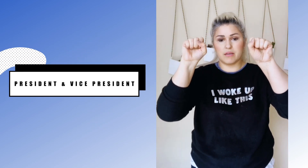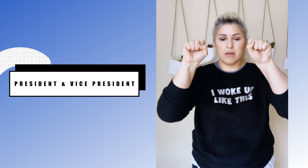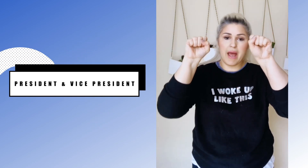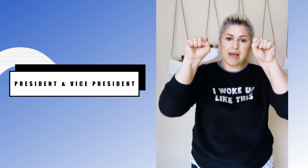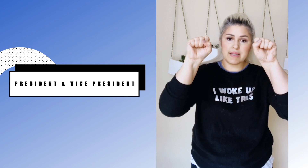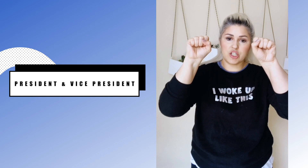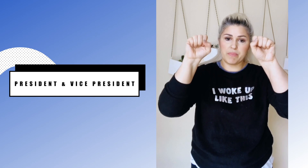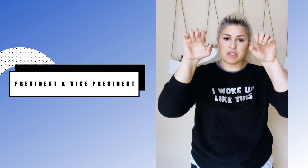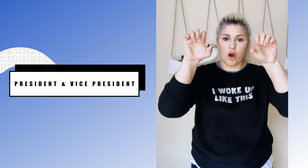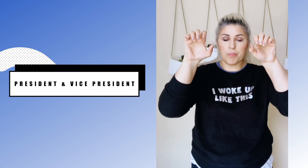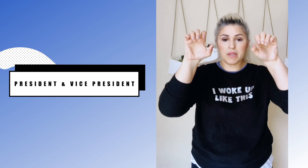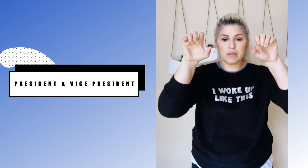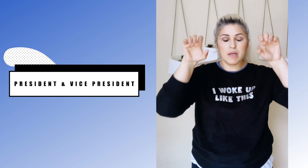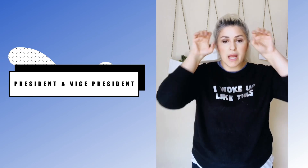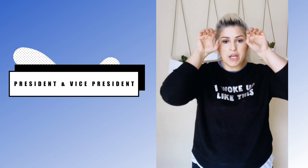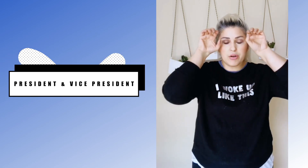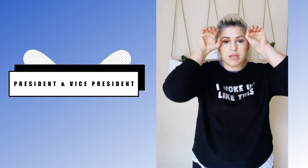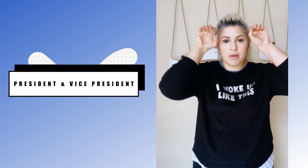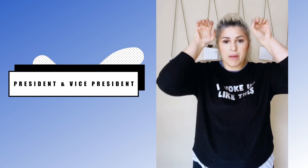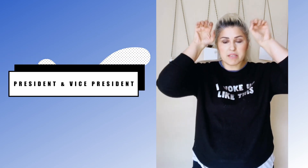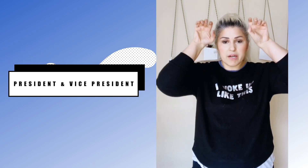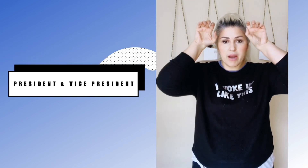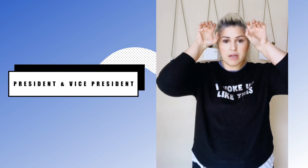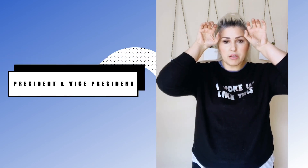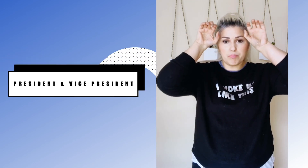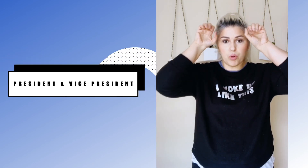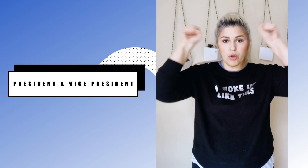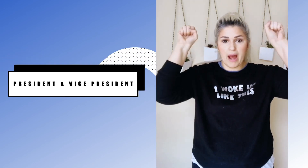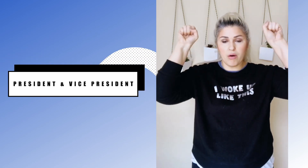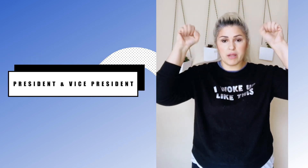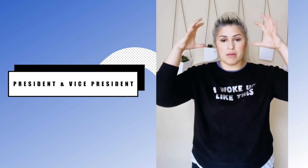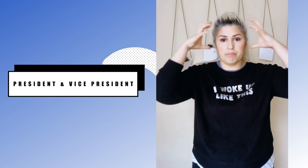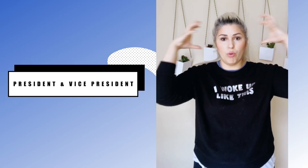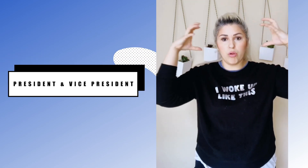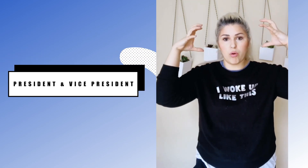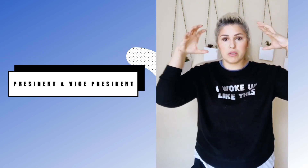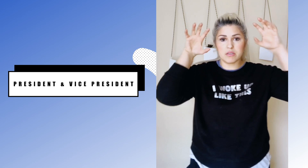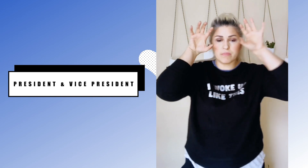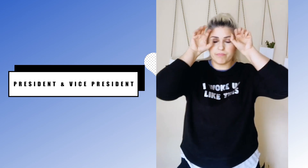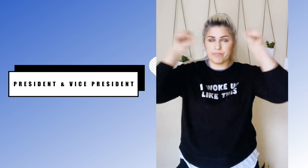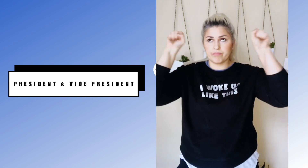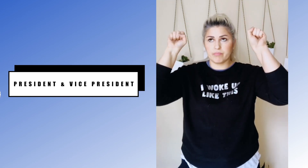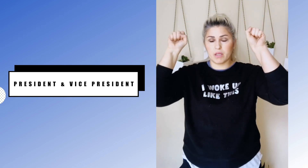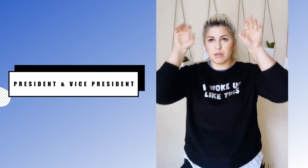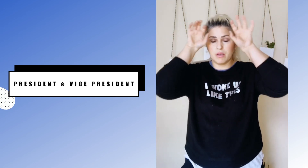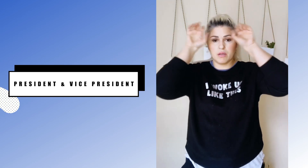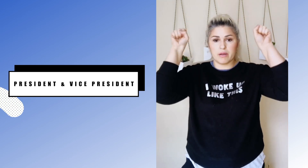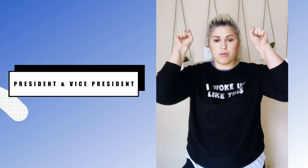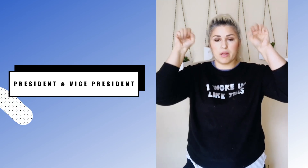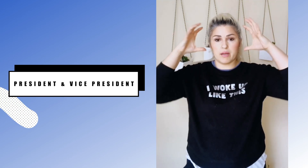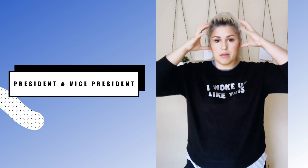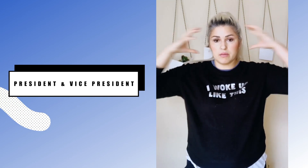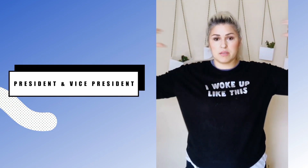this S handshake that's open, and you're here by the side of your head, and you pull out like bullhorns,